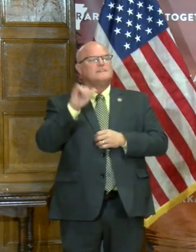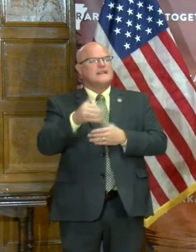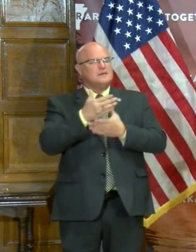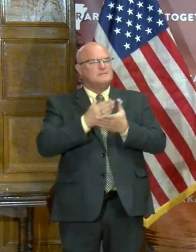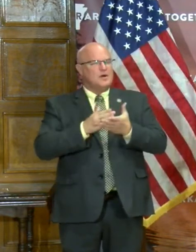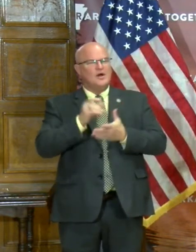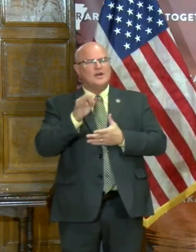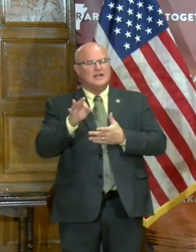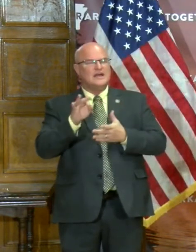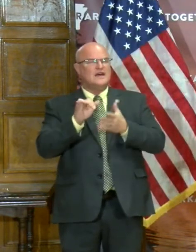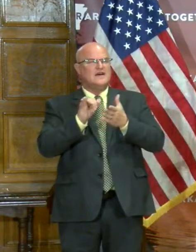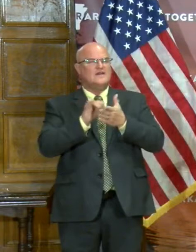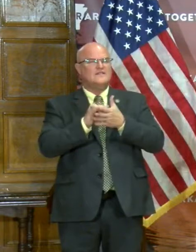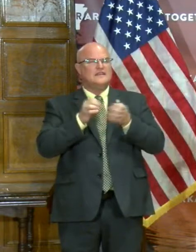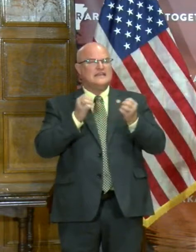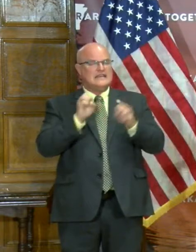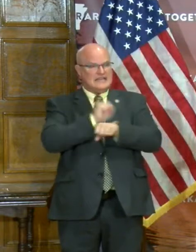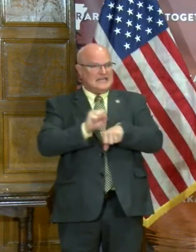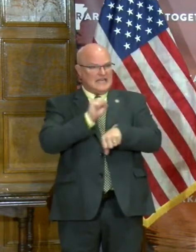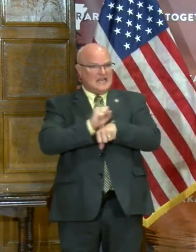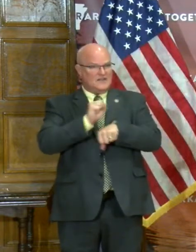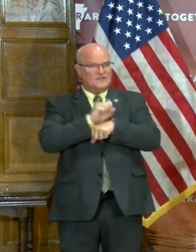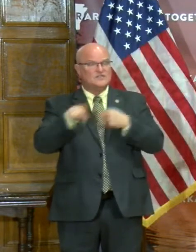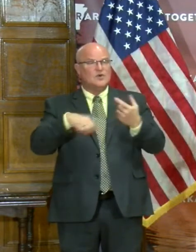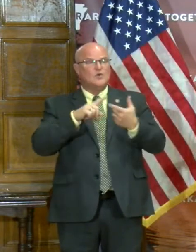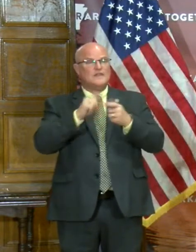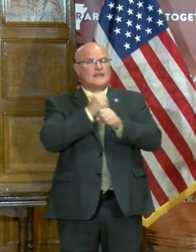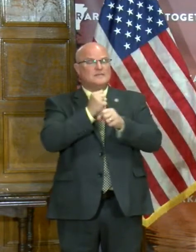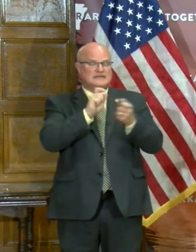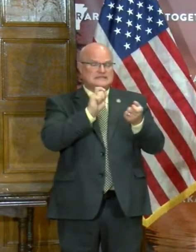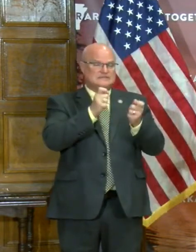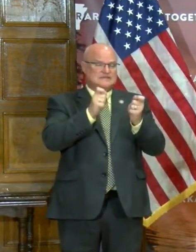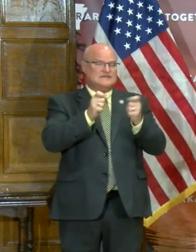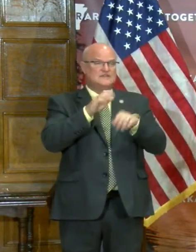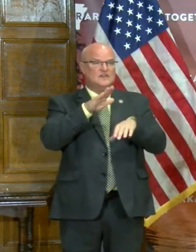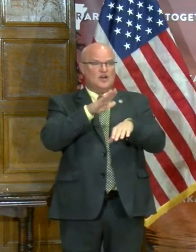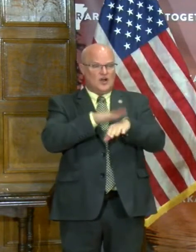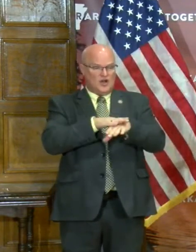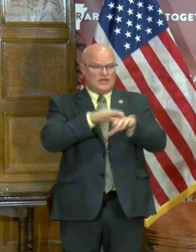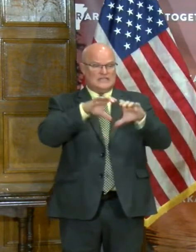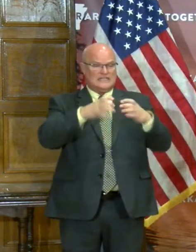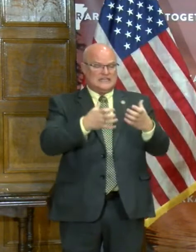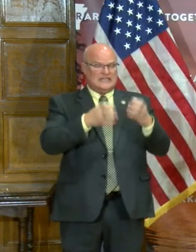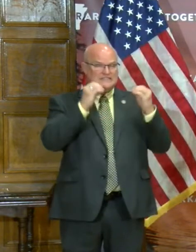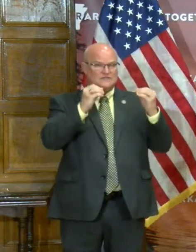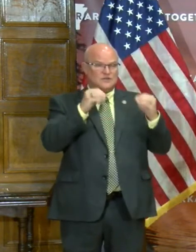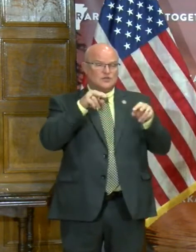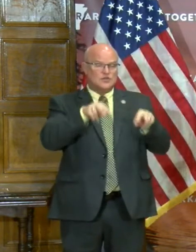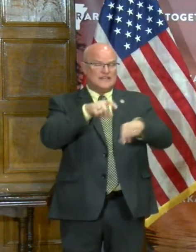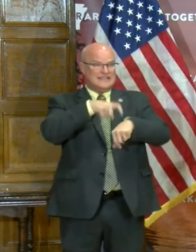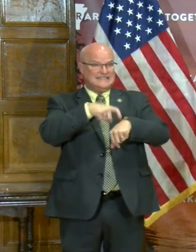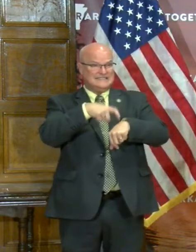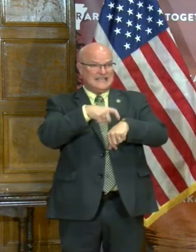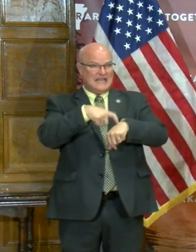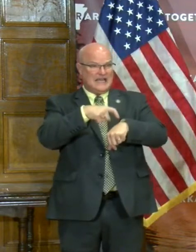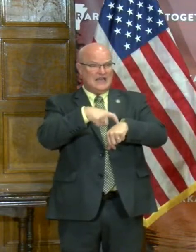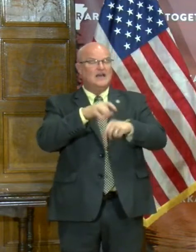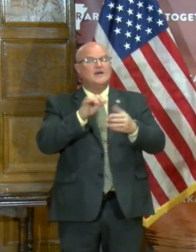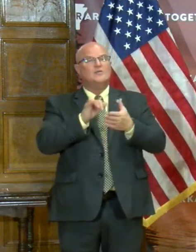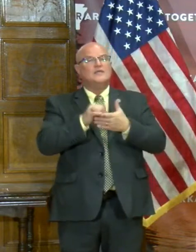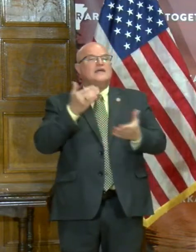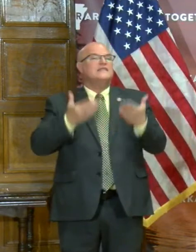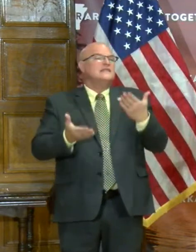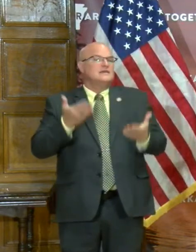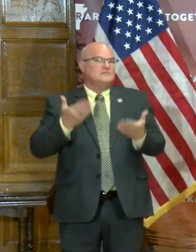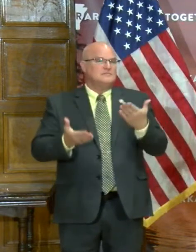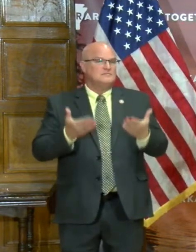part of the efforts when they make modifications for on-site instruction, looking at the time that they